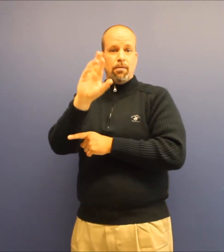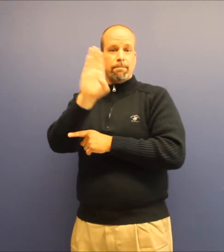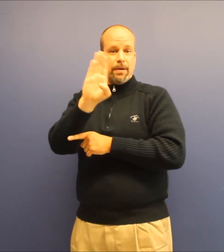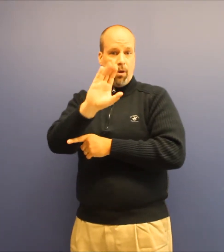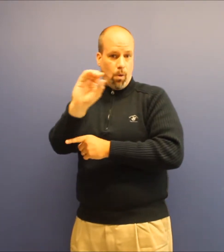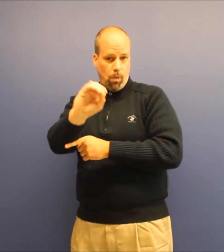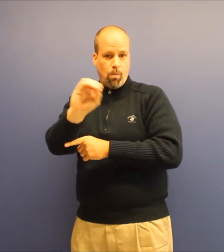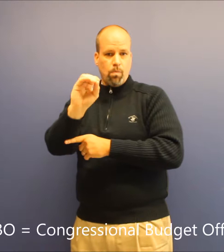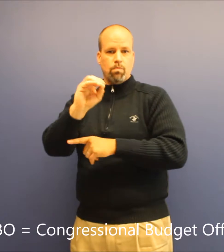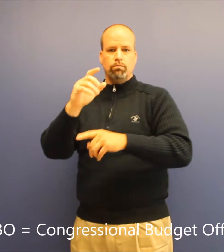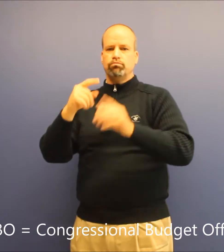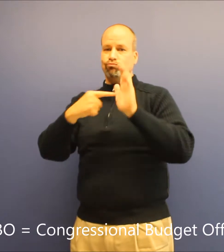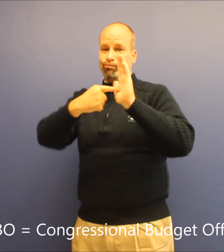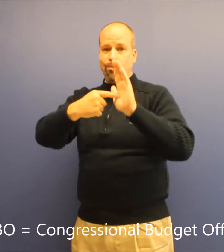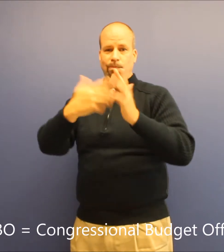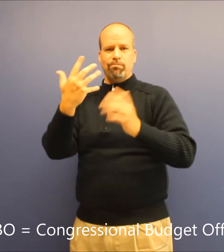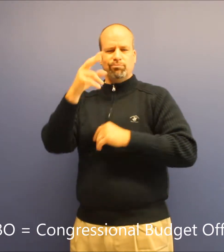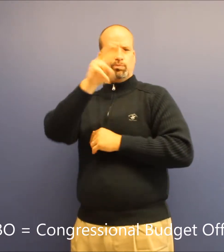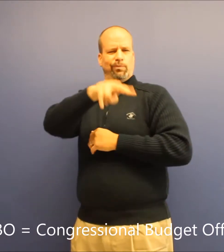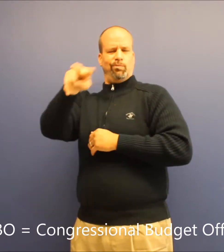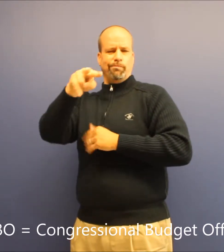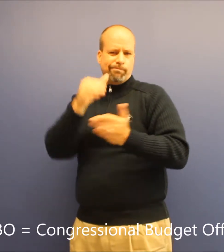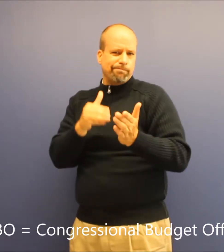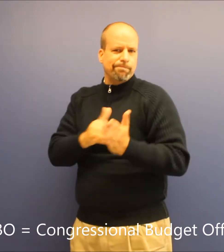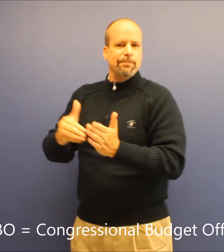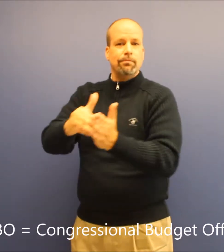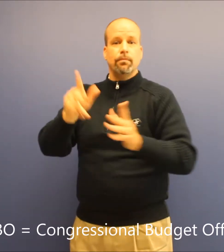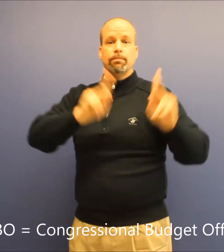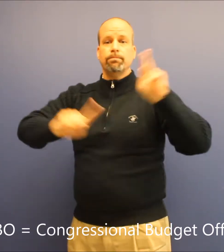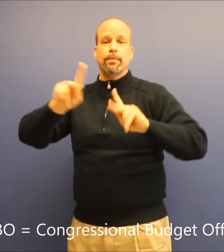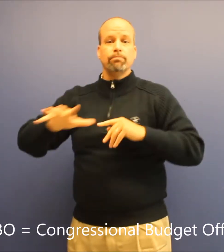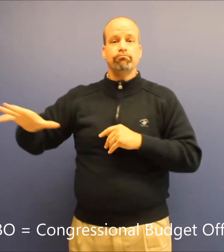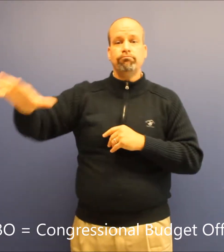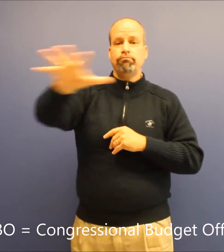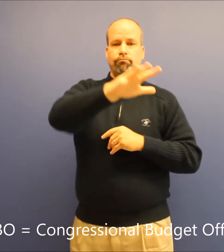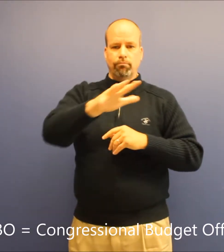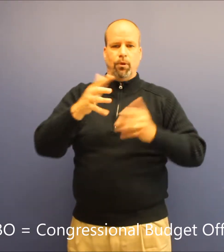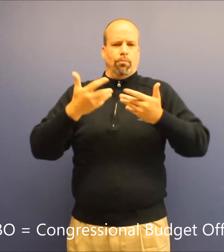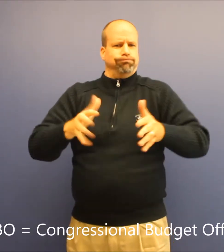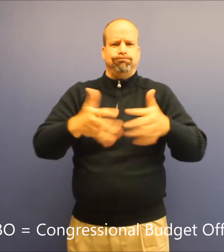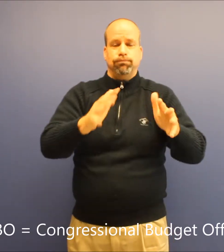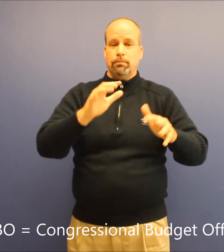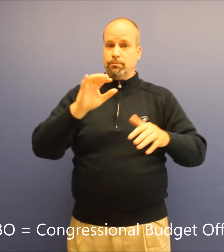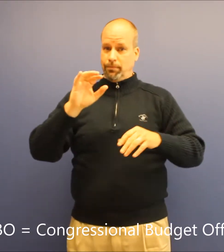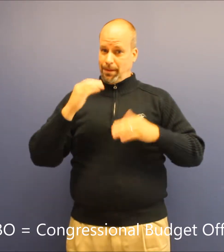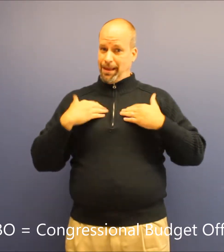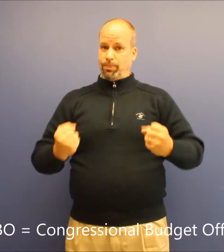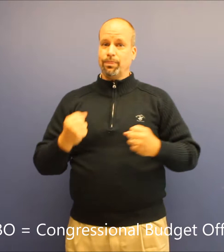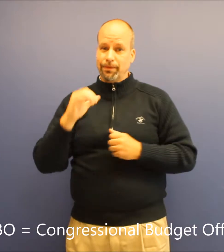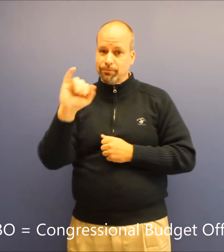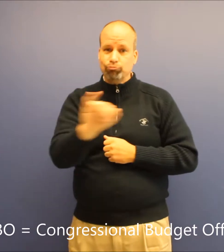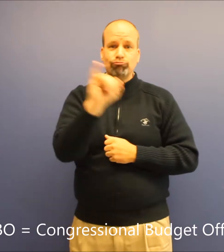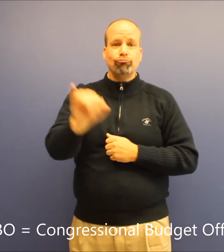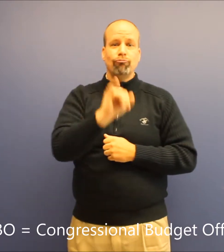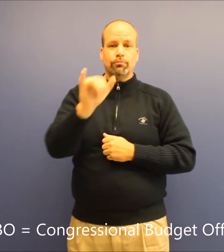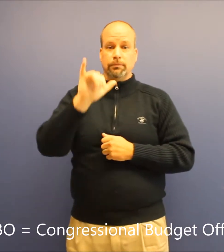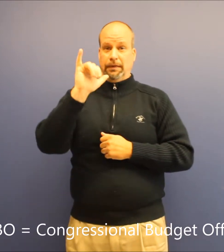The CBO report says 22 million people would lose health insurance over the next 10 years,